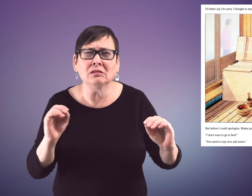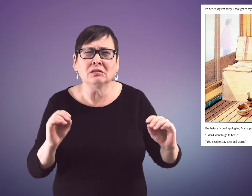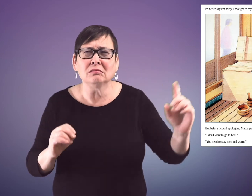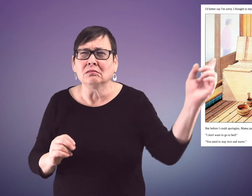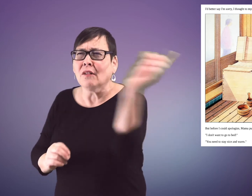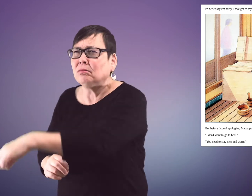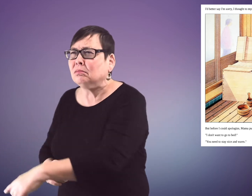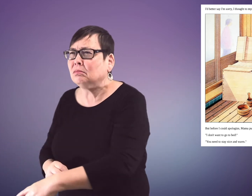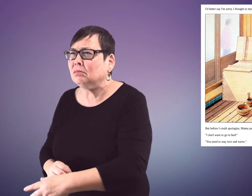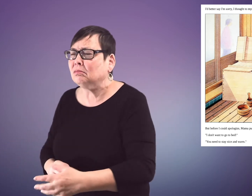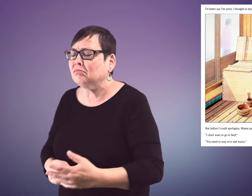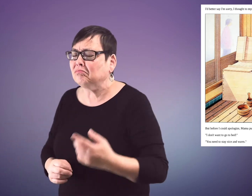company.